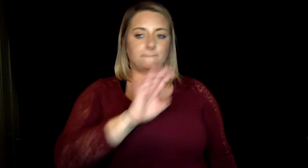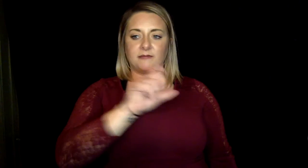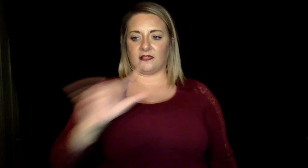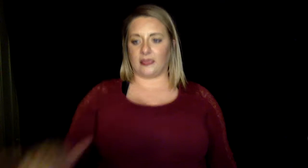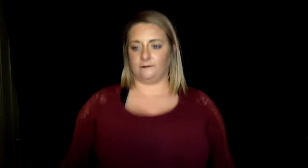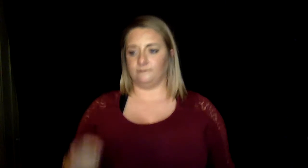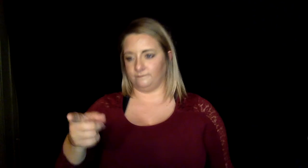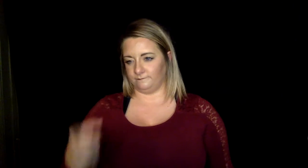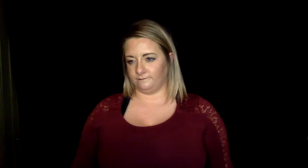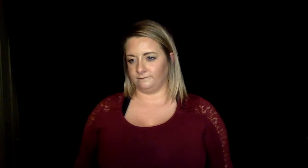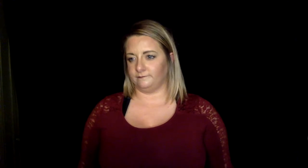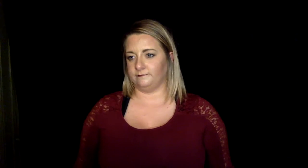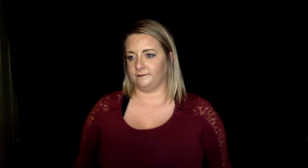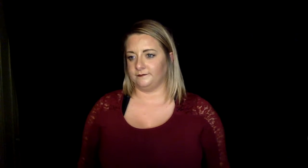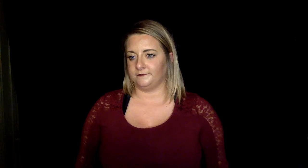Billy.